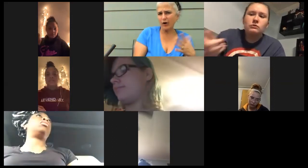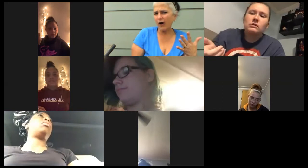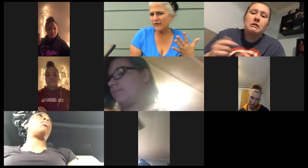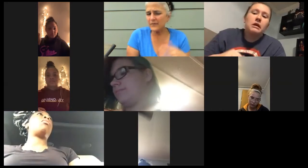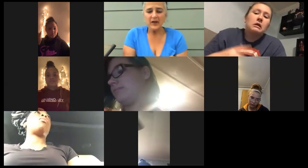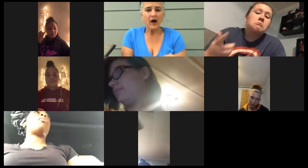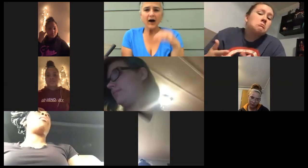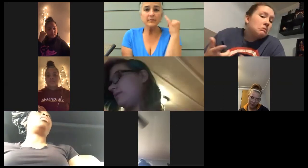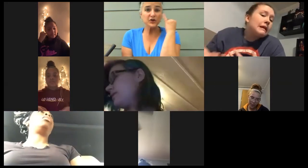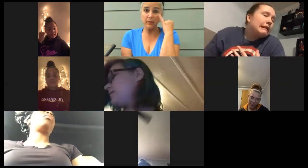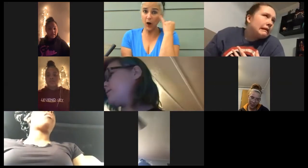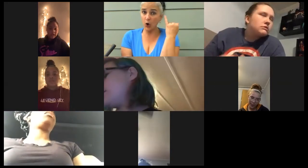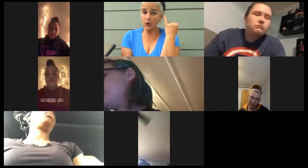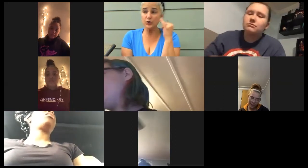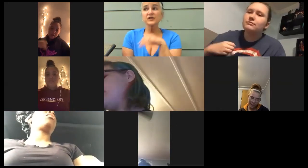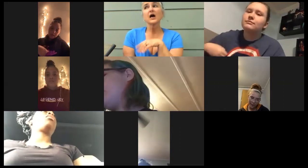that off?